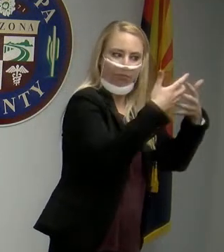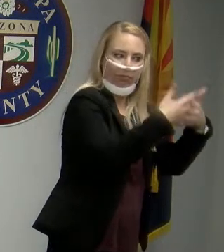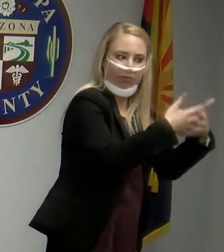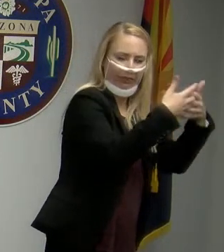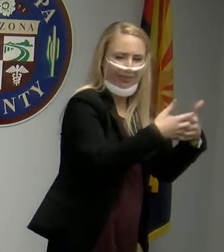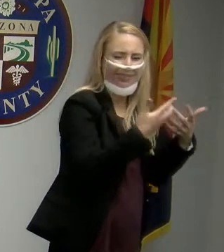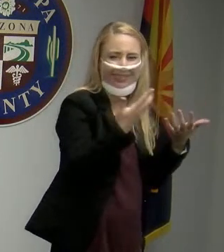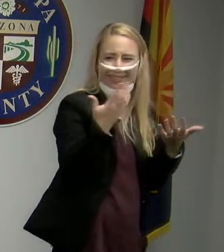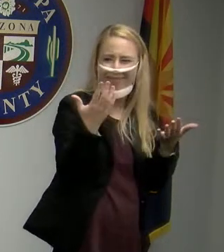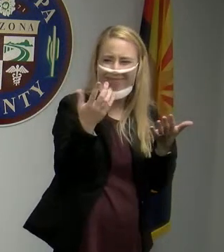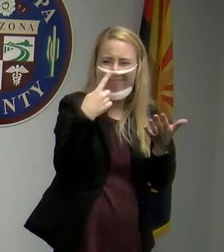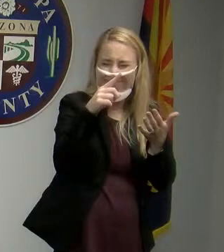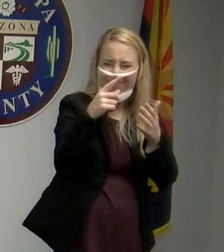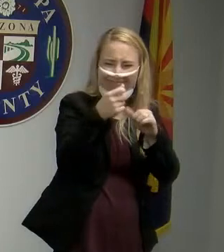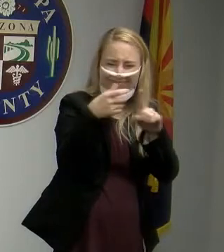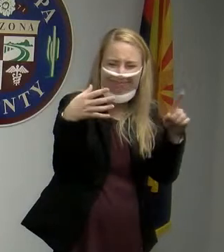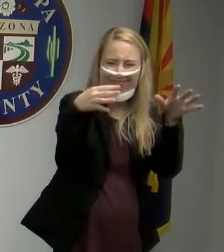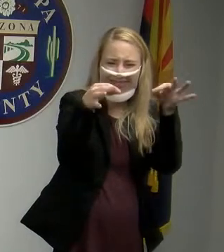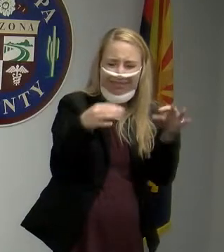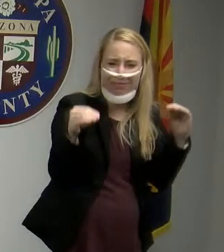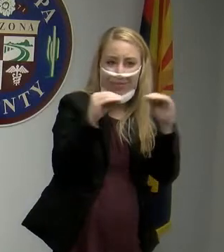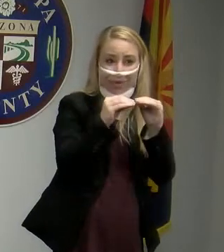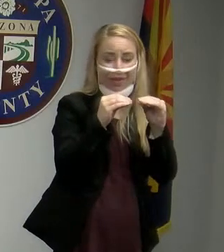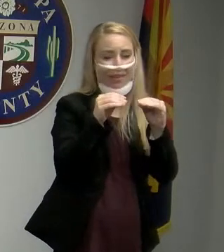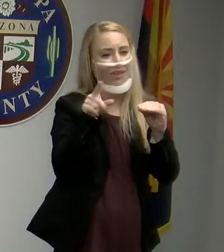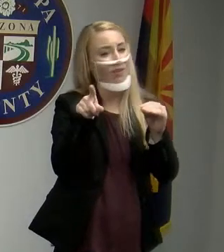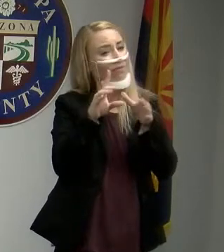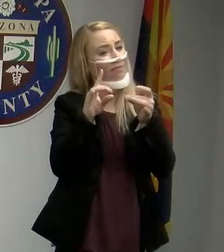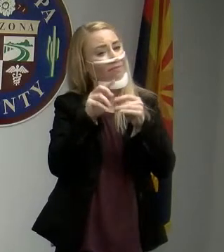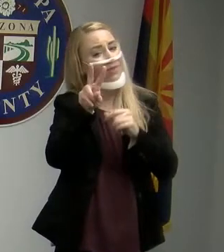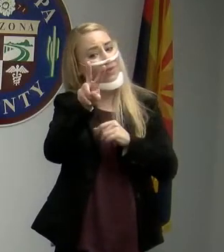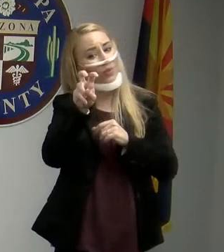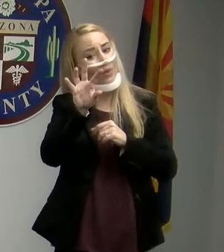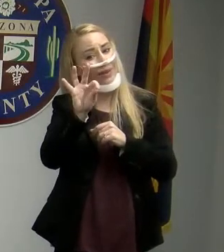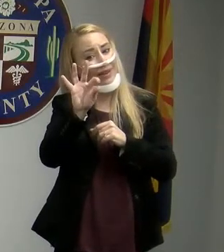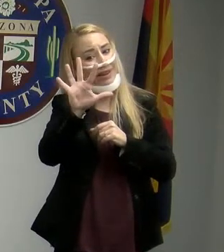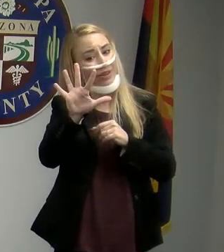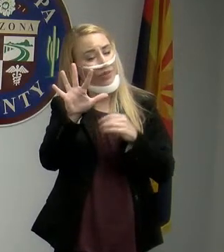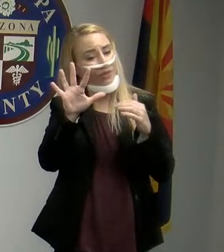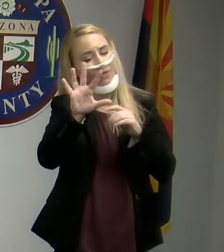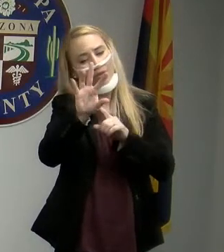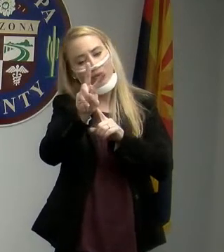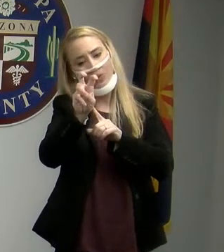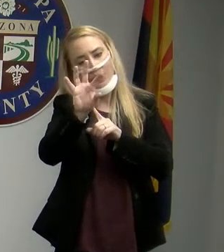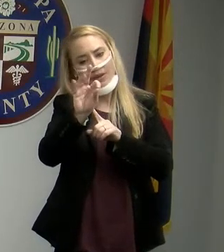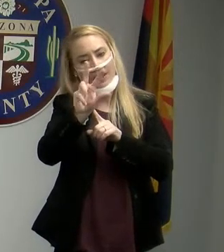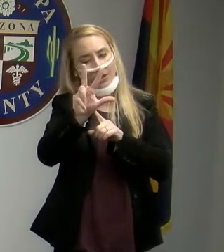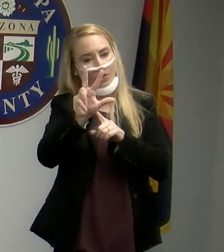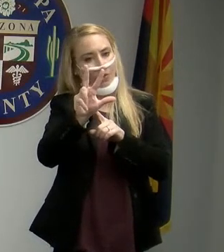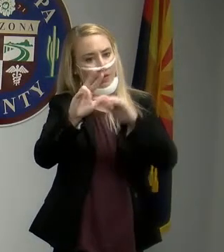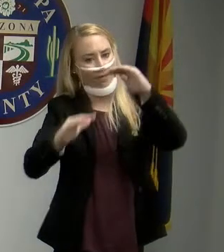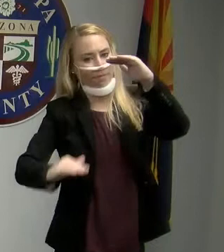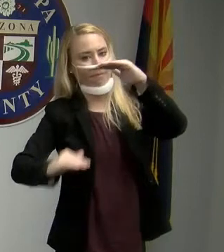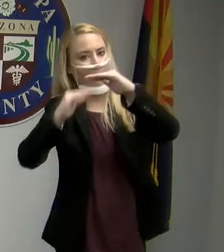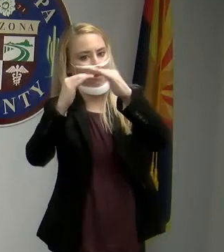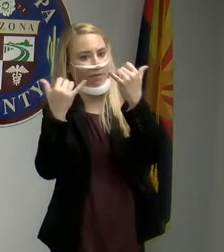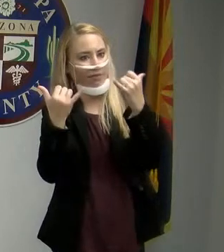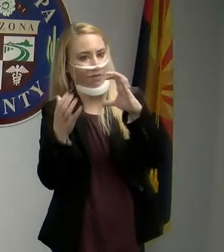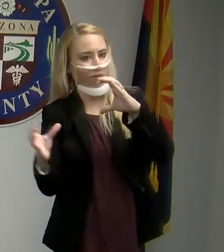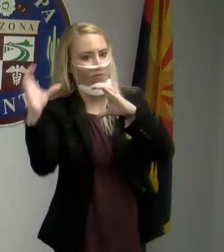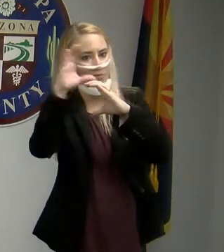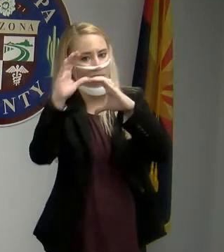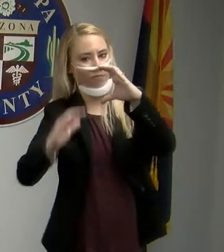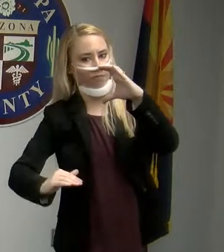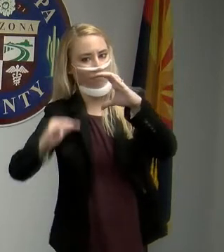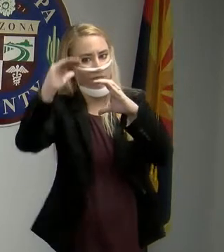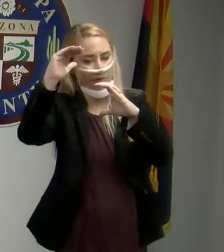why we're suddenly accounting for 293 bodies now. When we hear that in the height of COVID, it's hard not to make that match